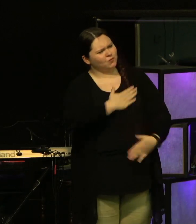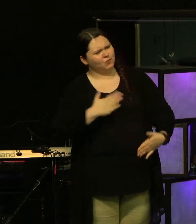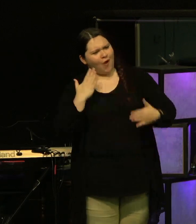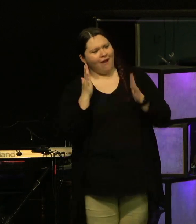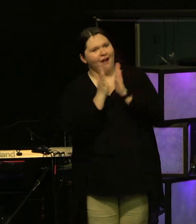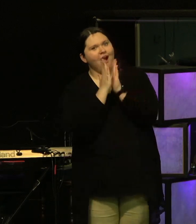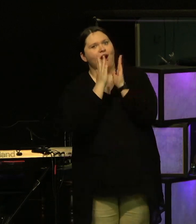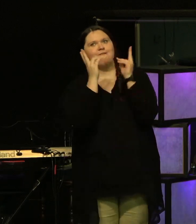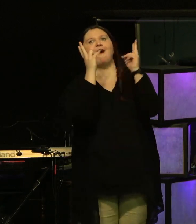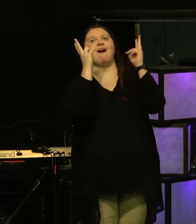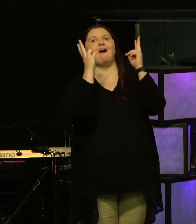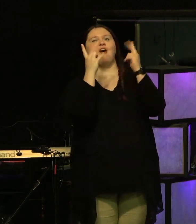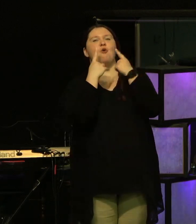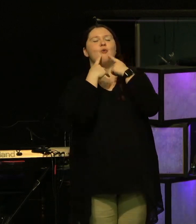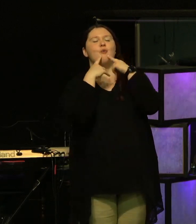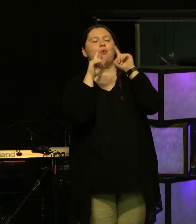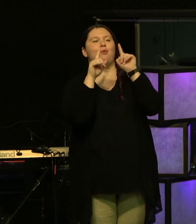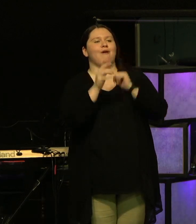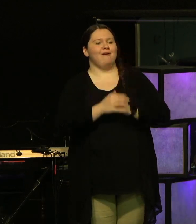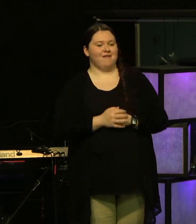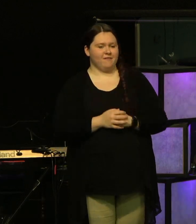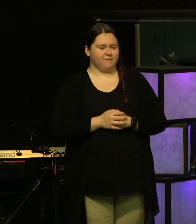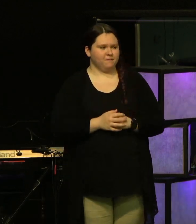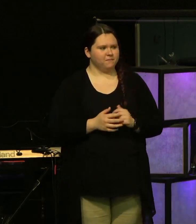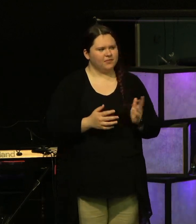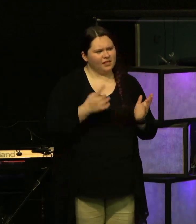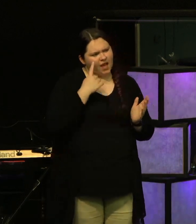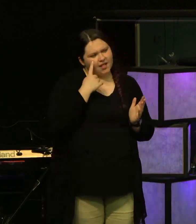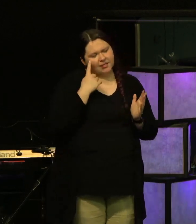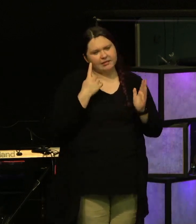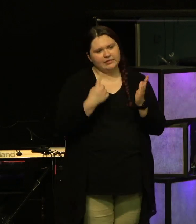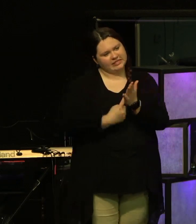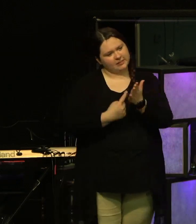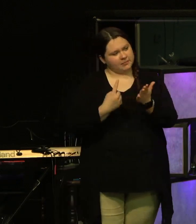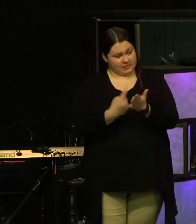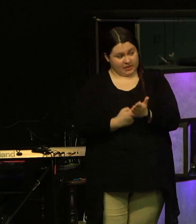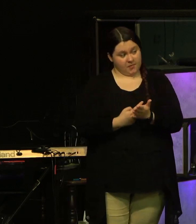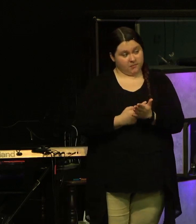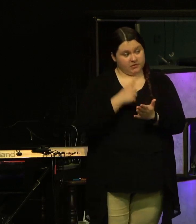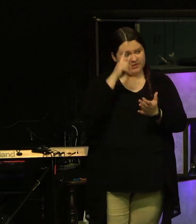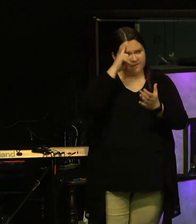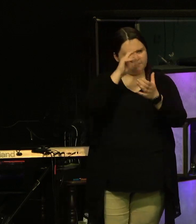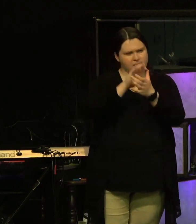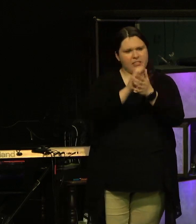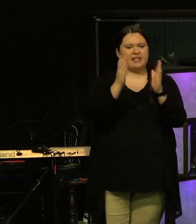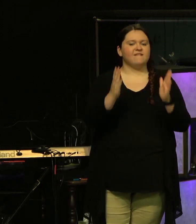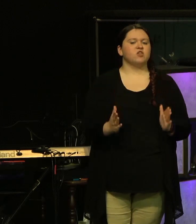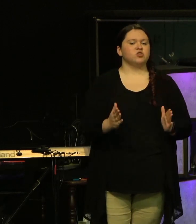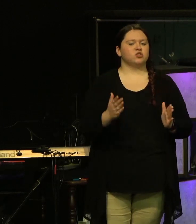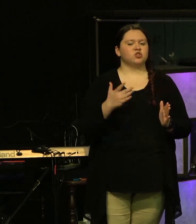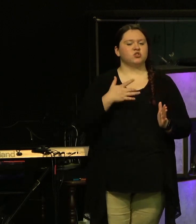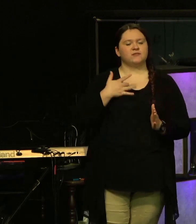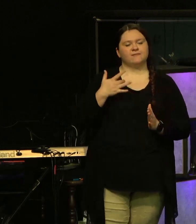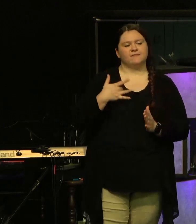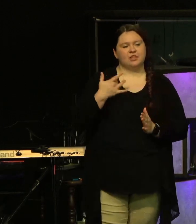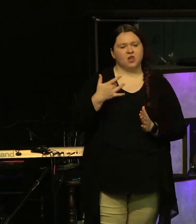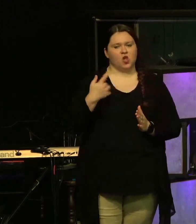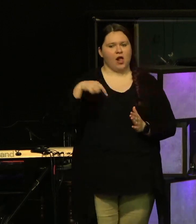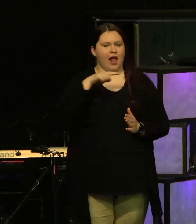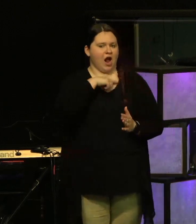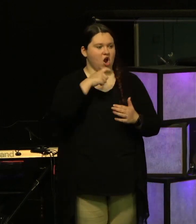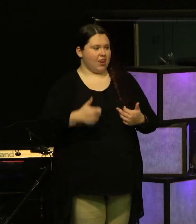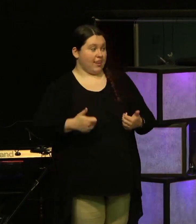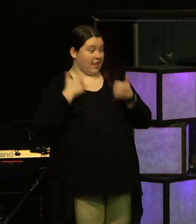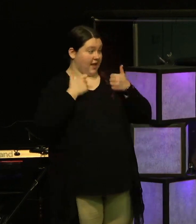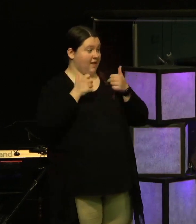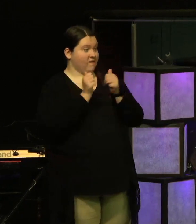victory. Well, I think sometimes we as believers have thought of our life with